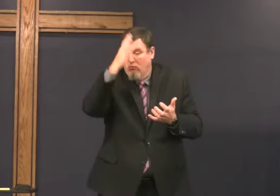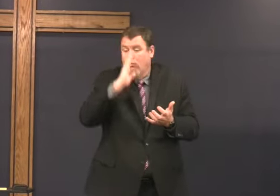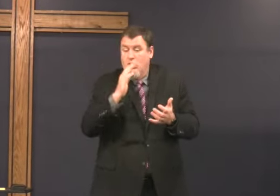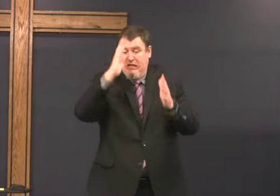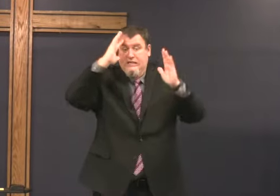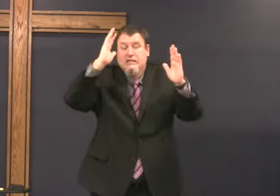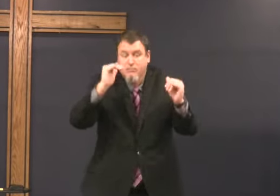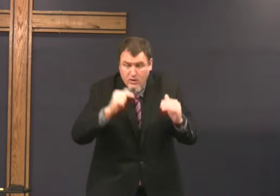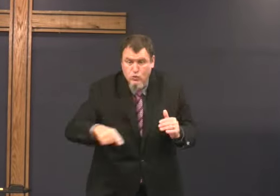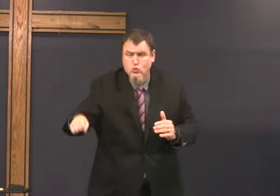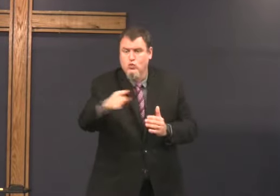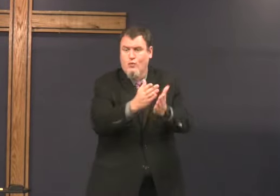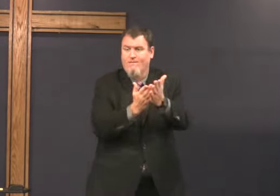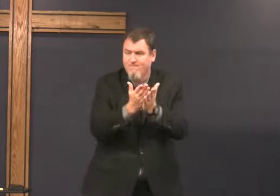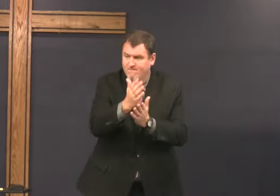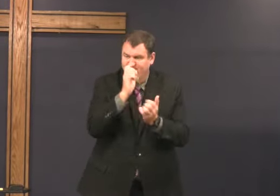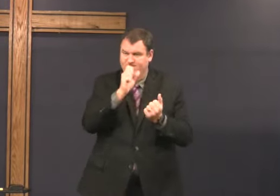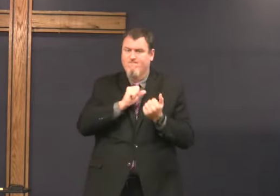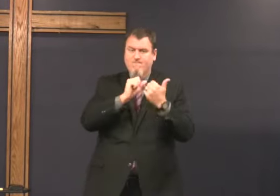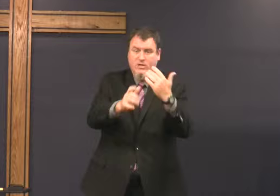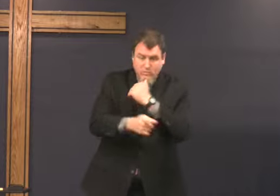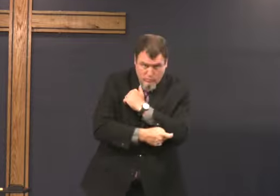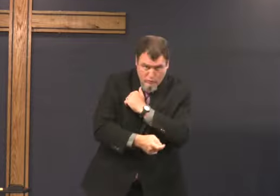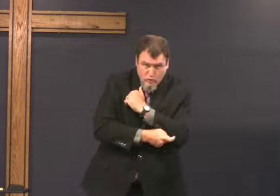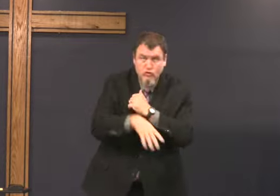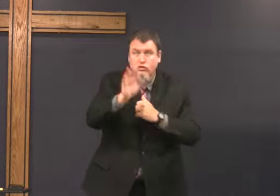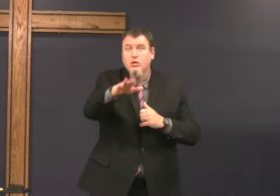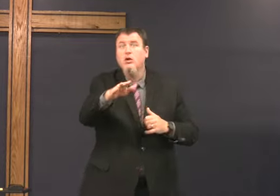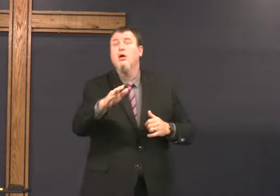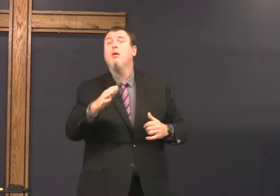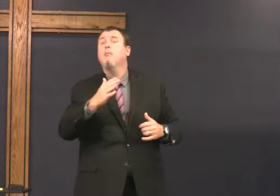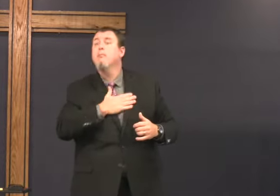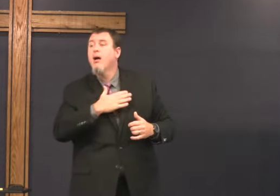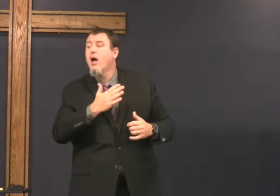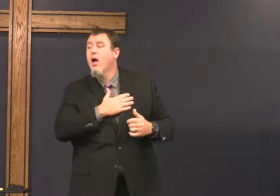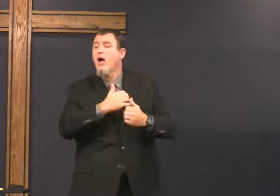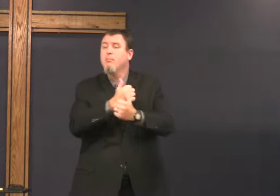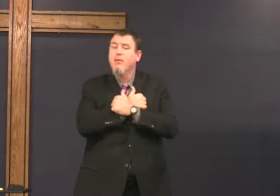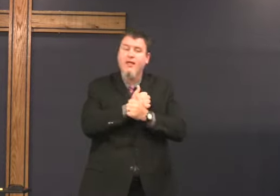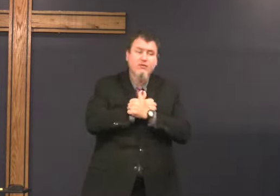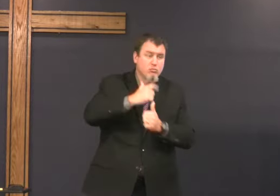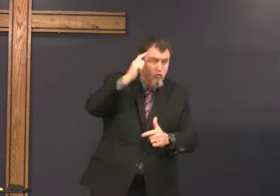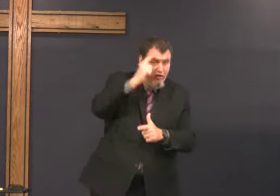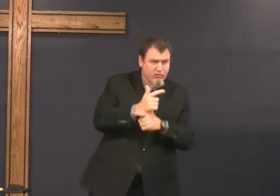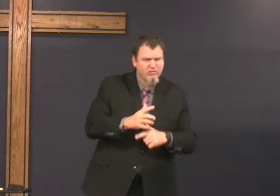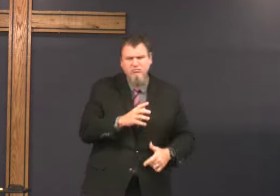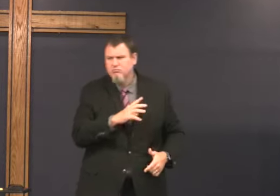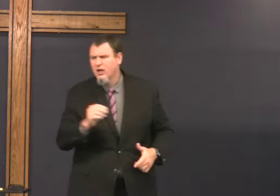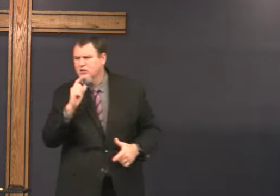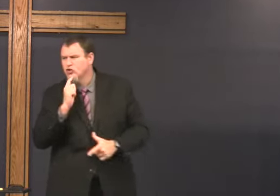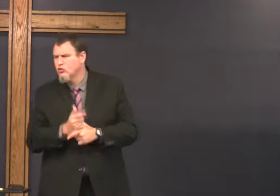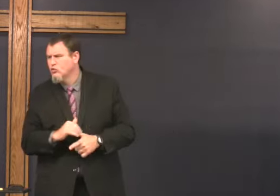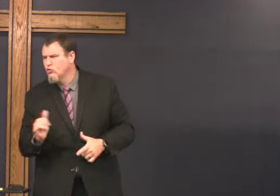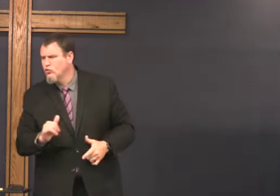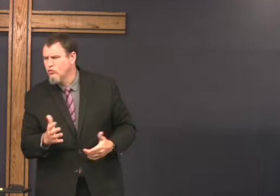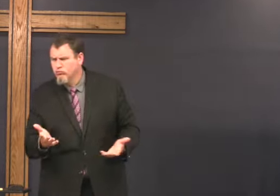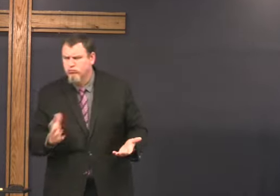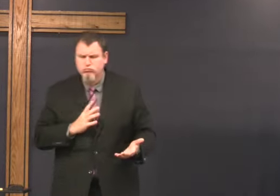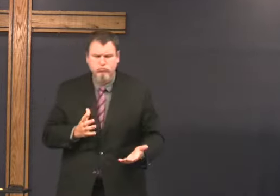says he expected us to go through it and we will face temptations. He says, my beloved